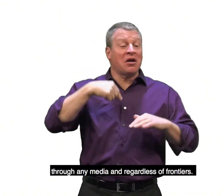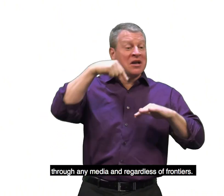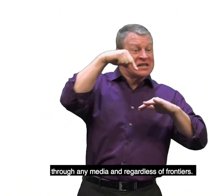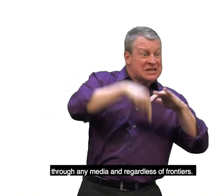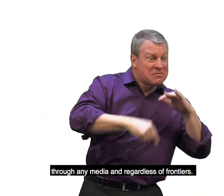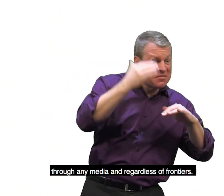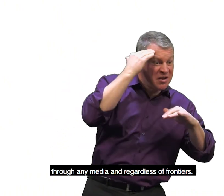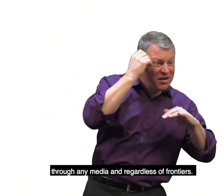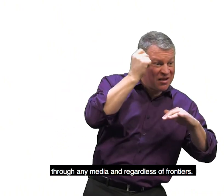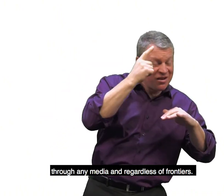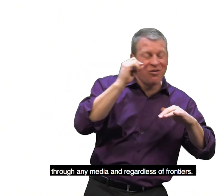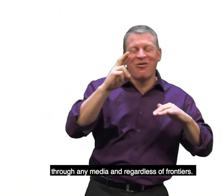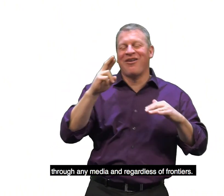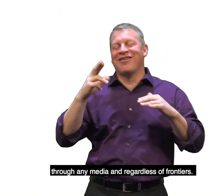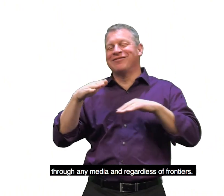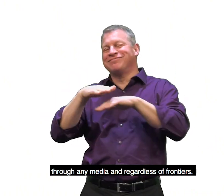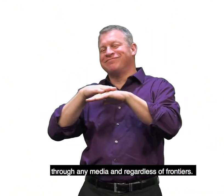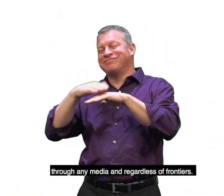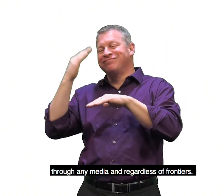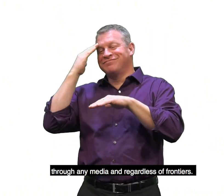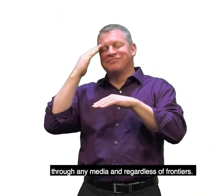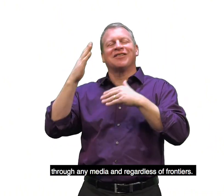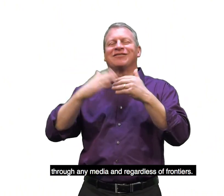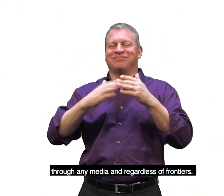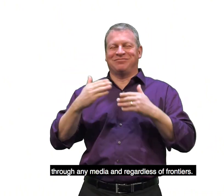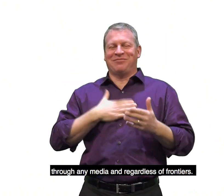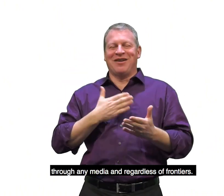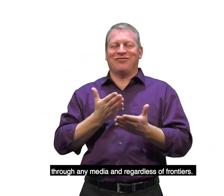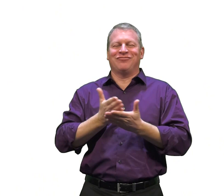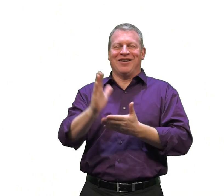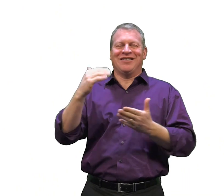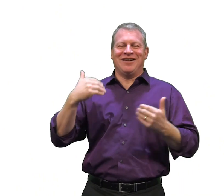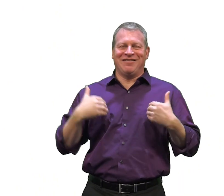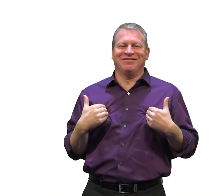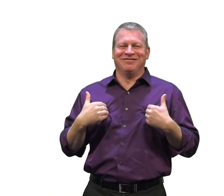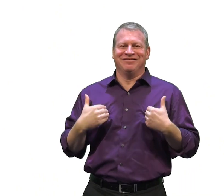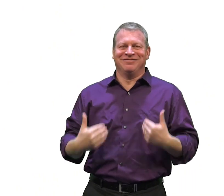any media, regardless of frontiers.